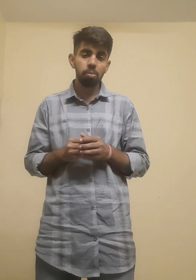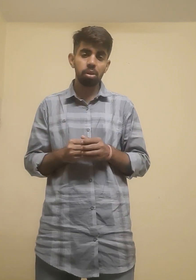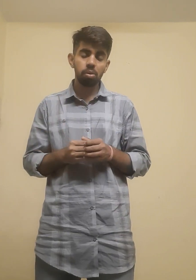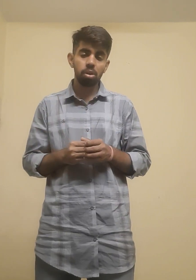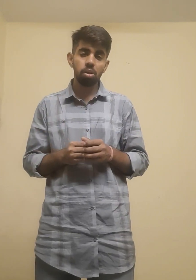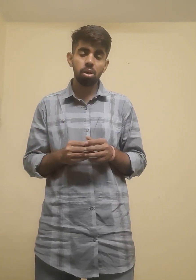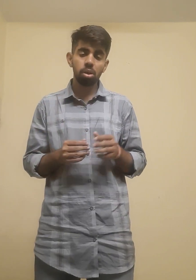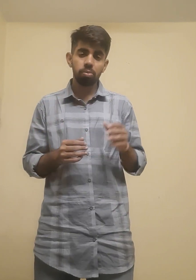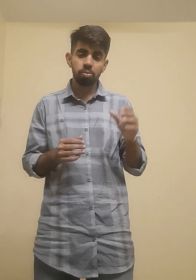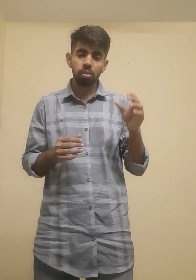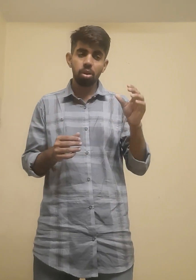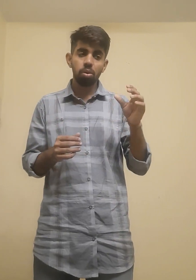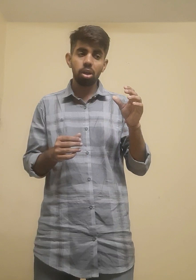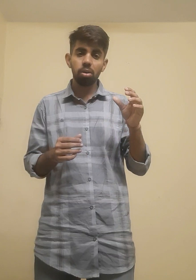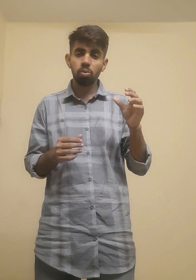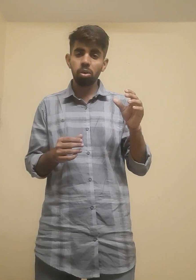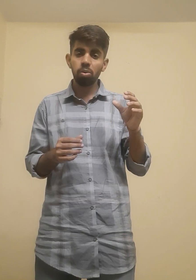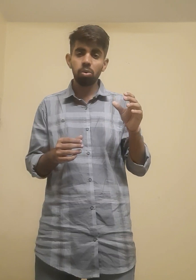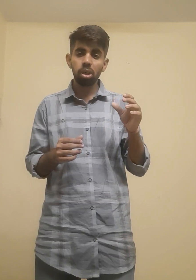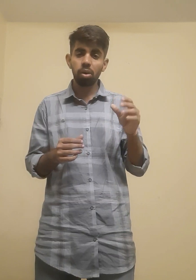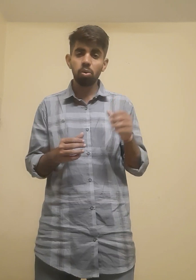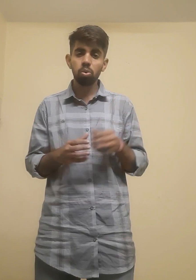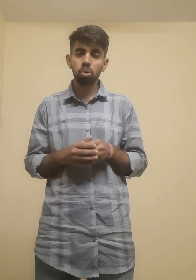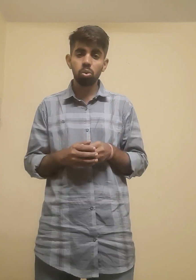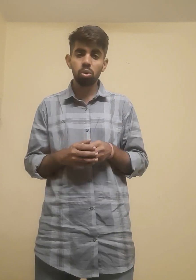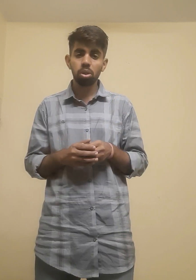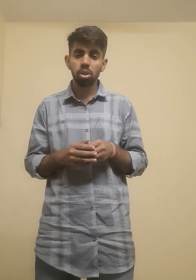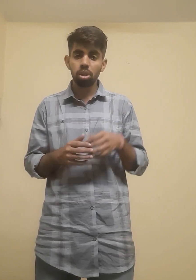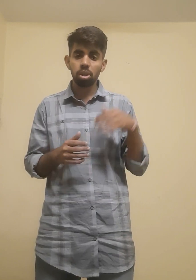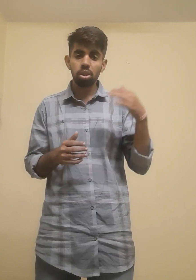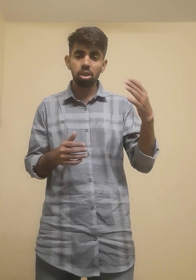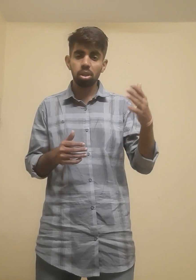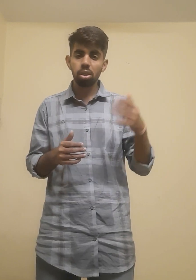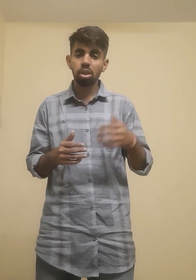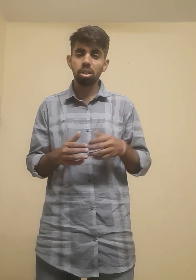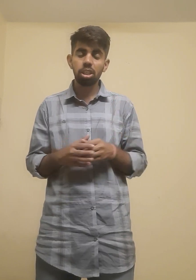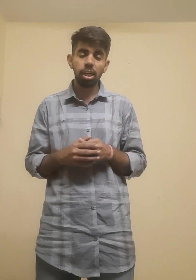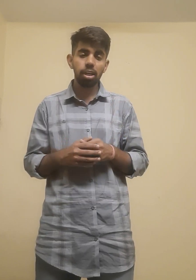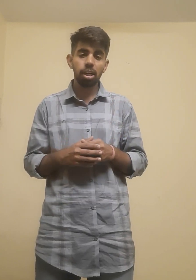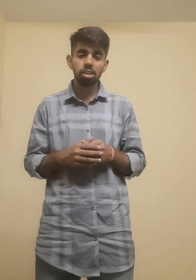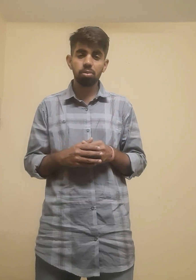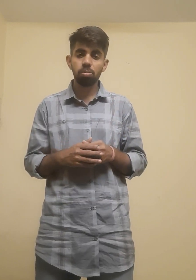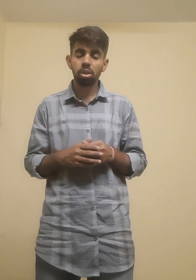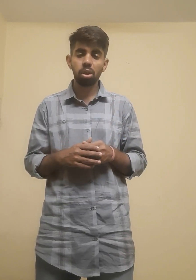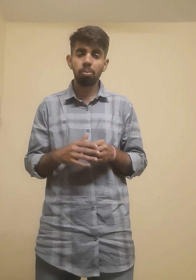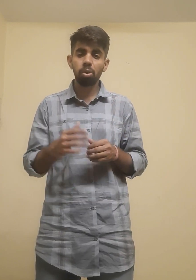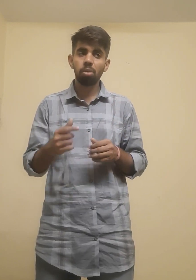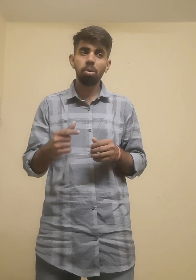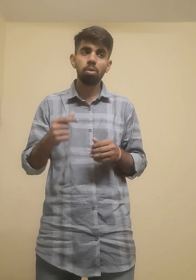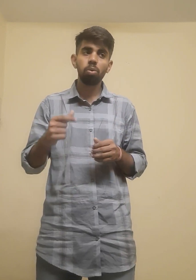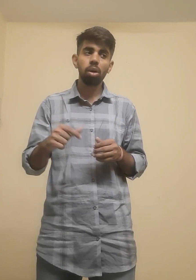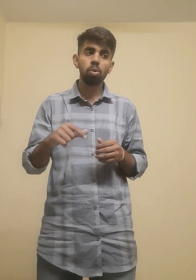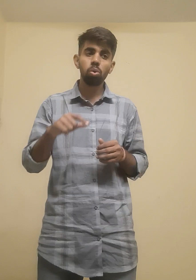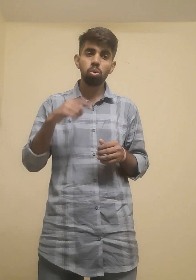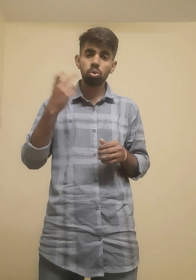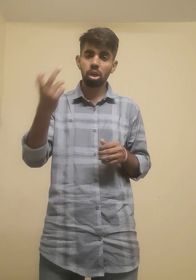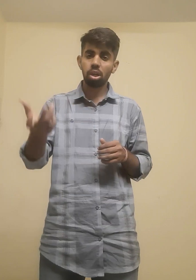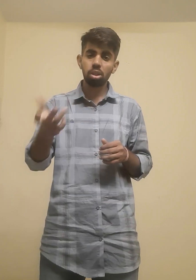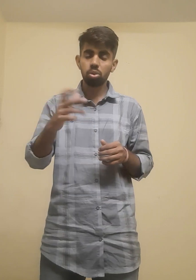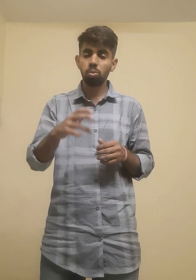but and when we have to show the child class variable, we have to use another show